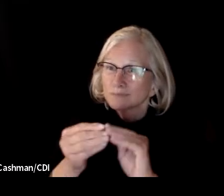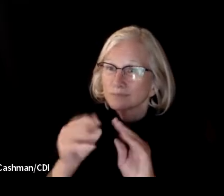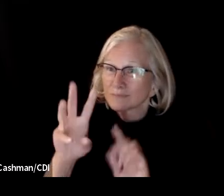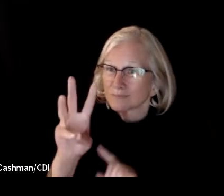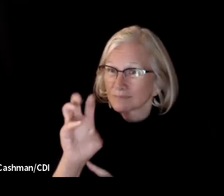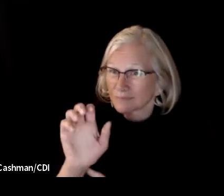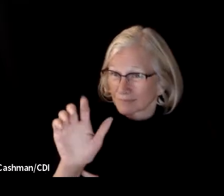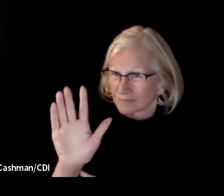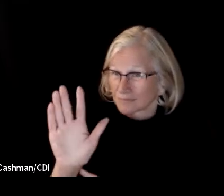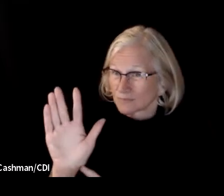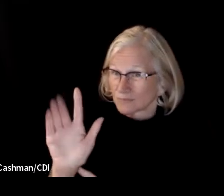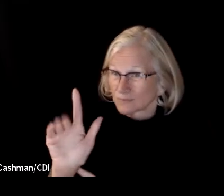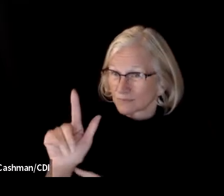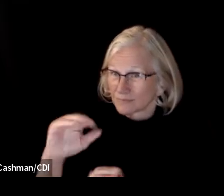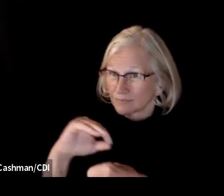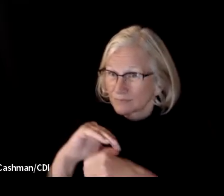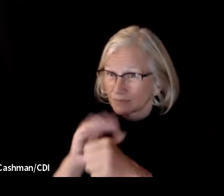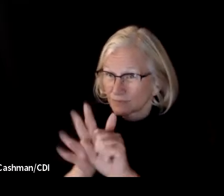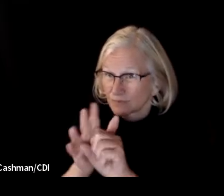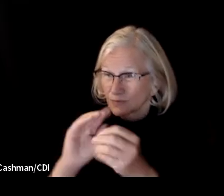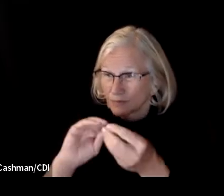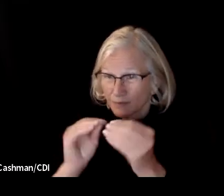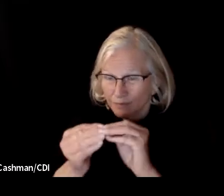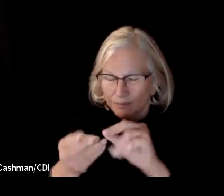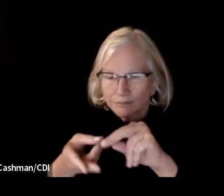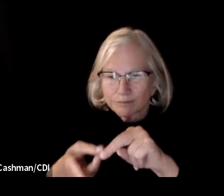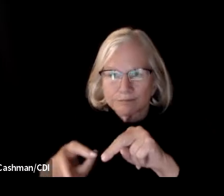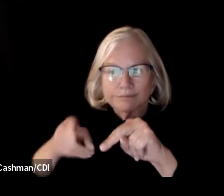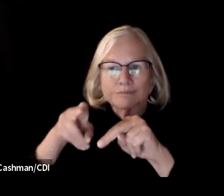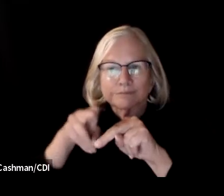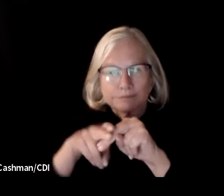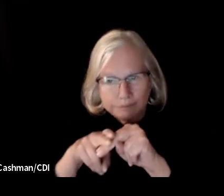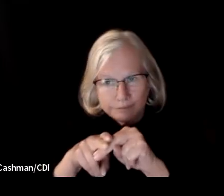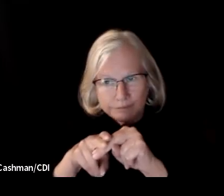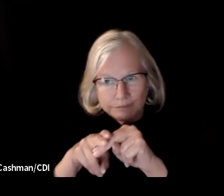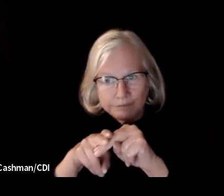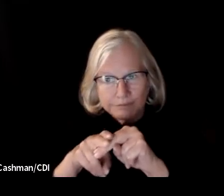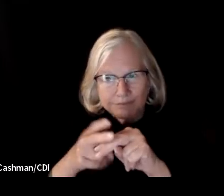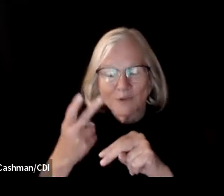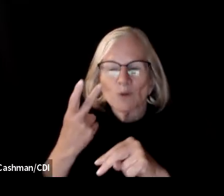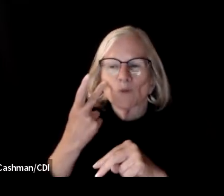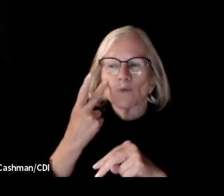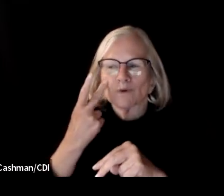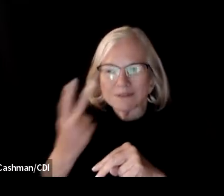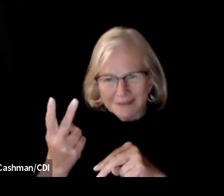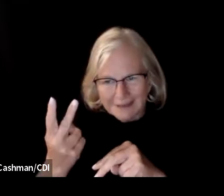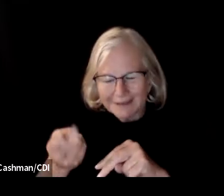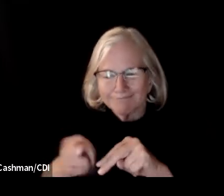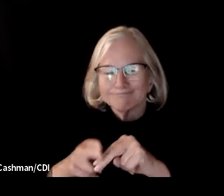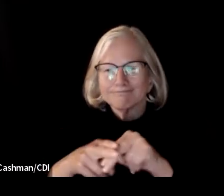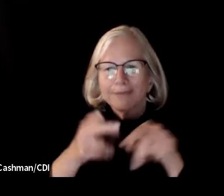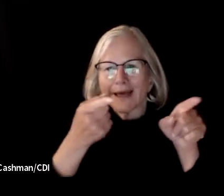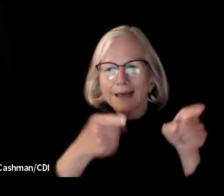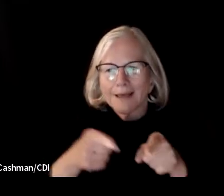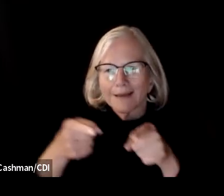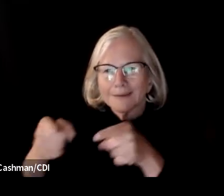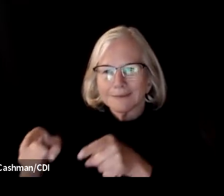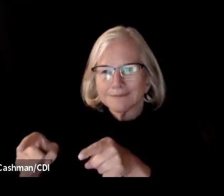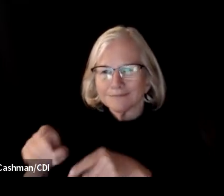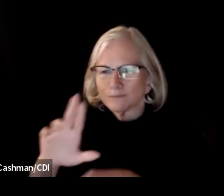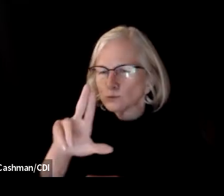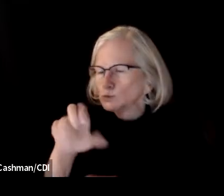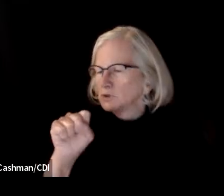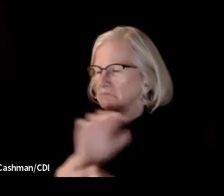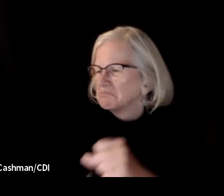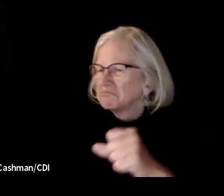kind of mirrors the trends across the country. And more evidence is mounting that the Delta variant is a very different and